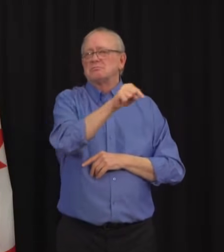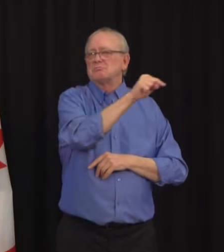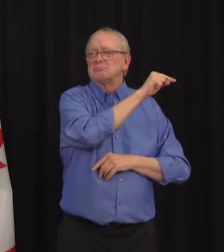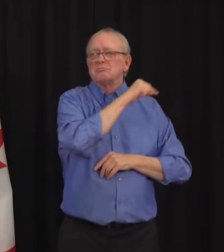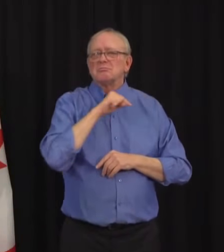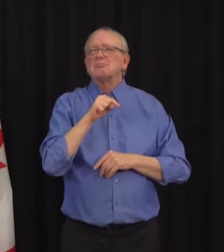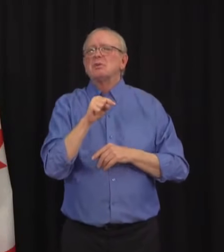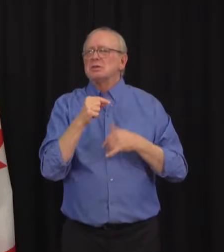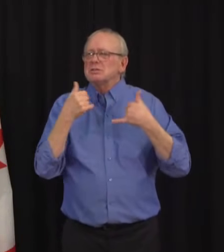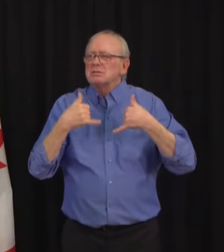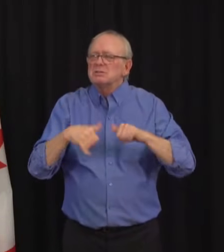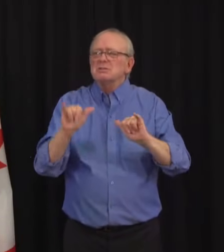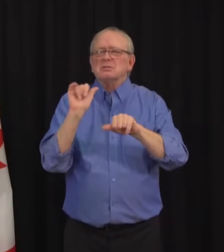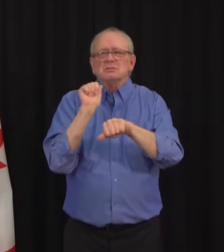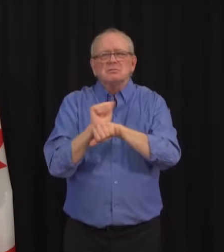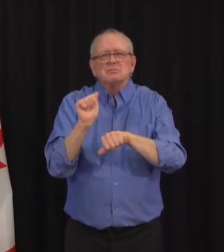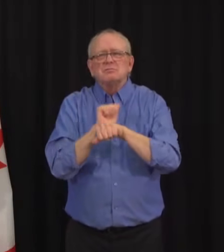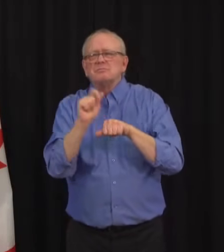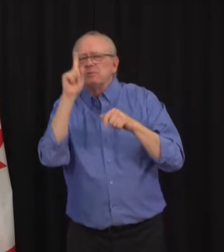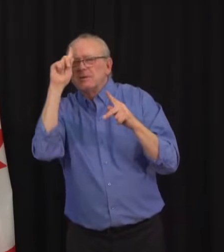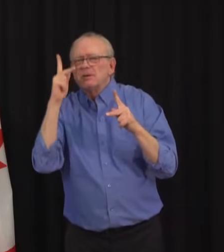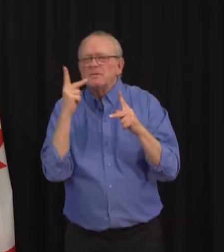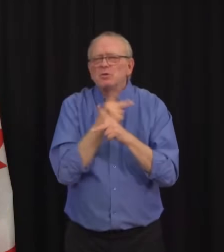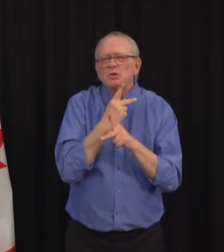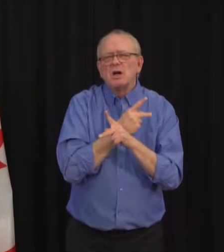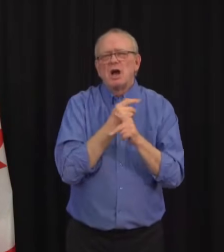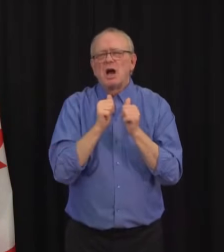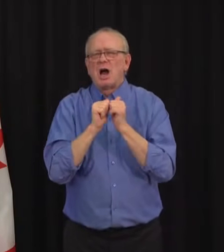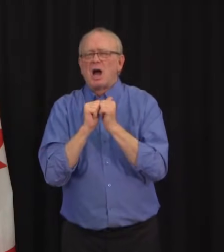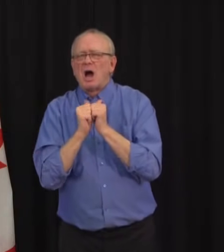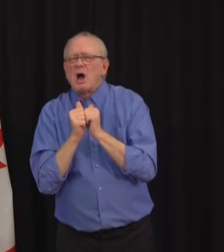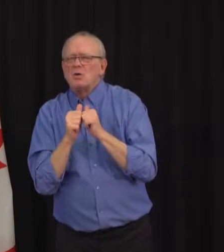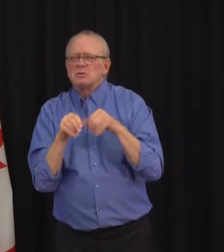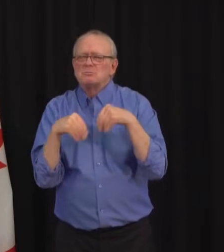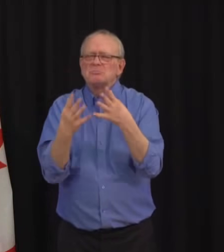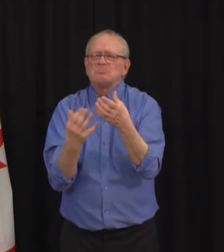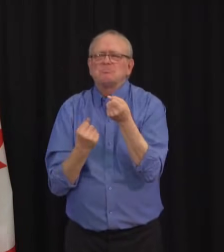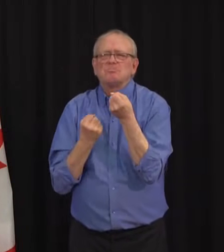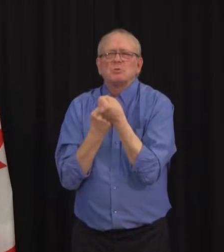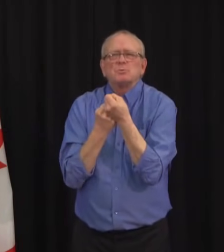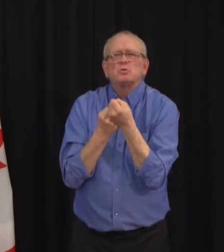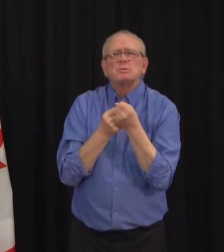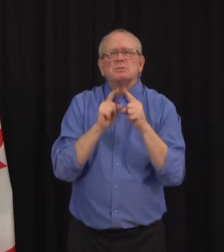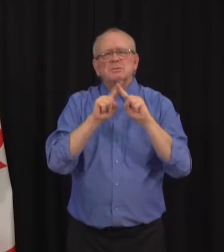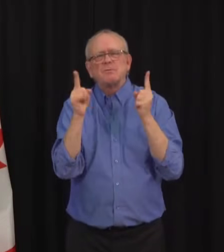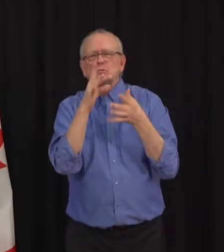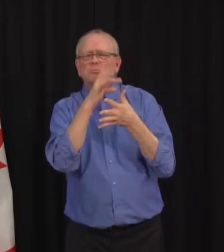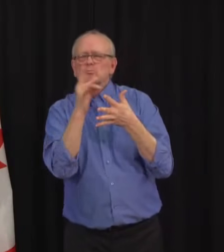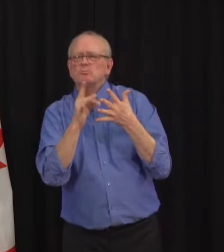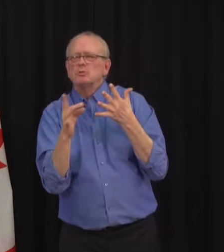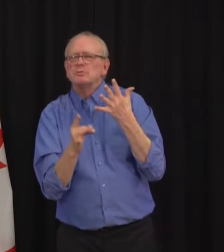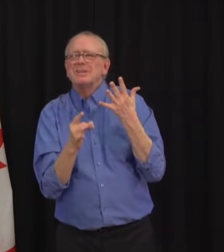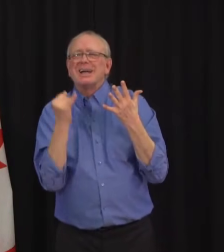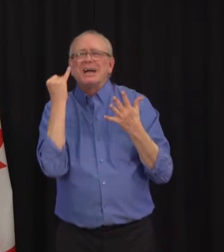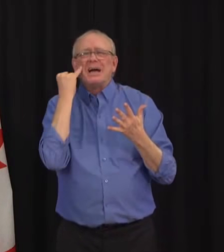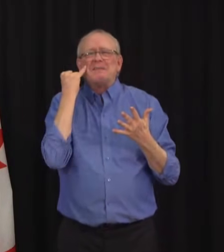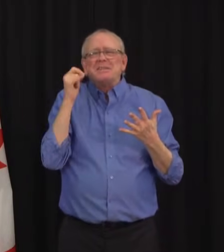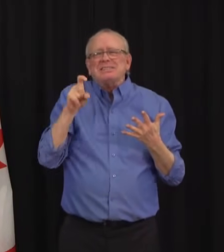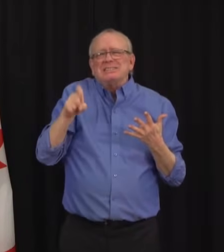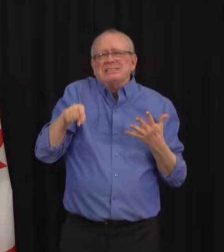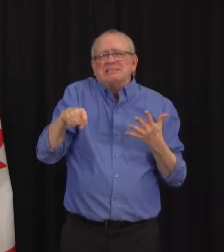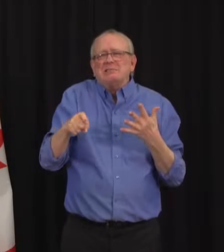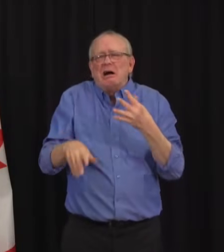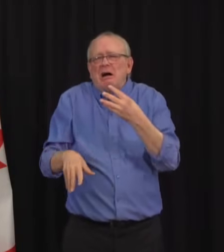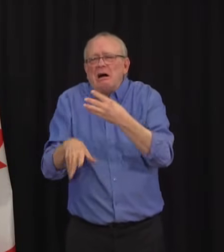care are working on options and ways to support these operators and to support these sites. But I don't have